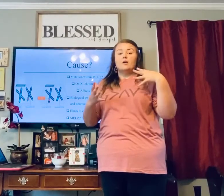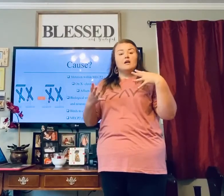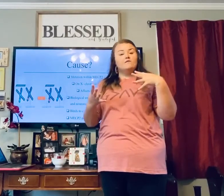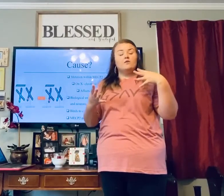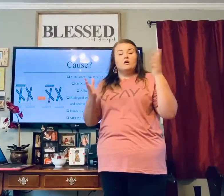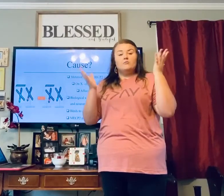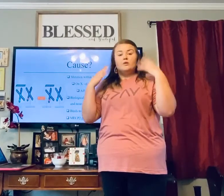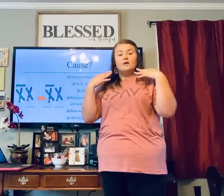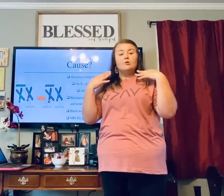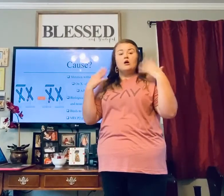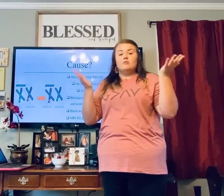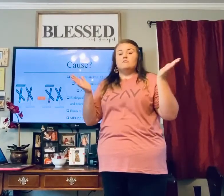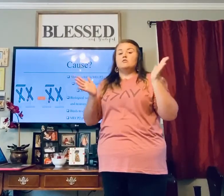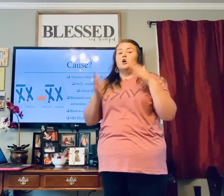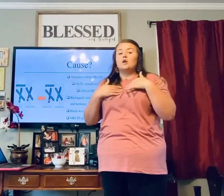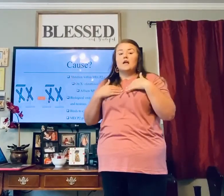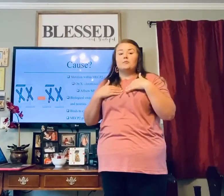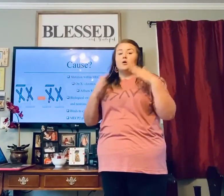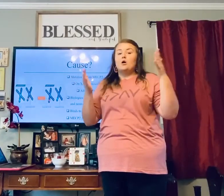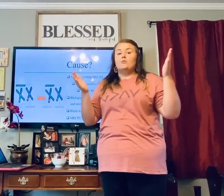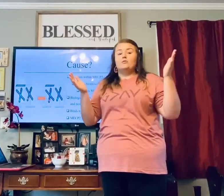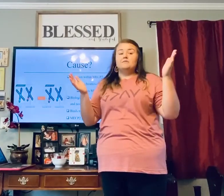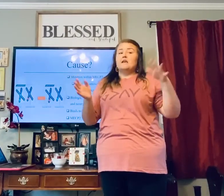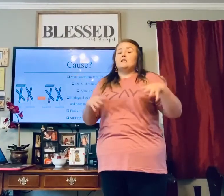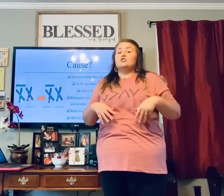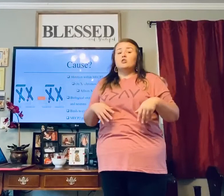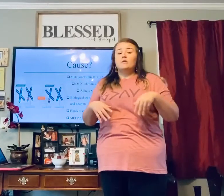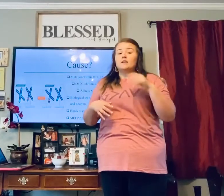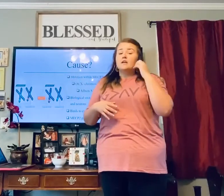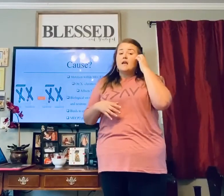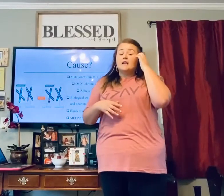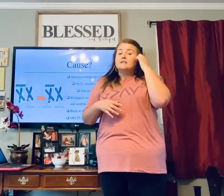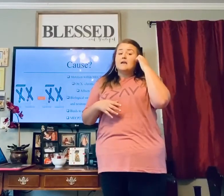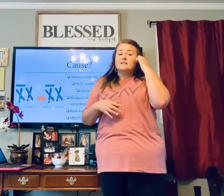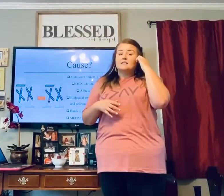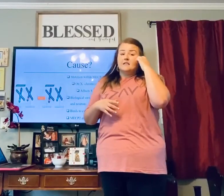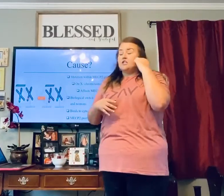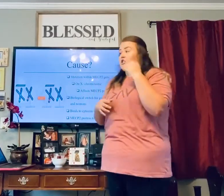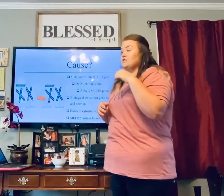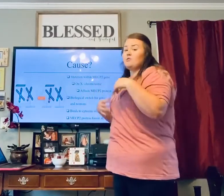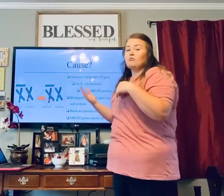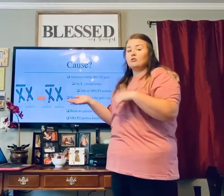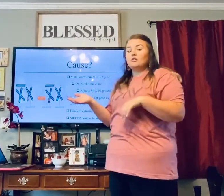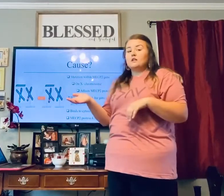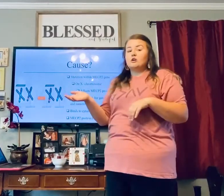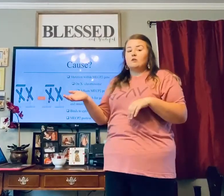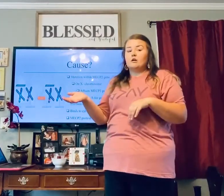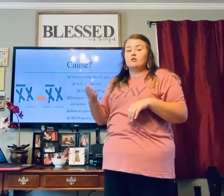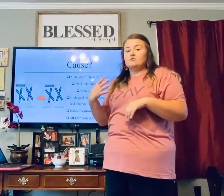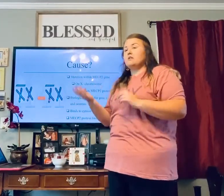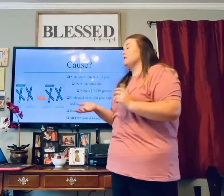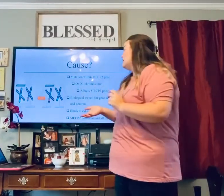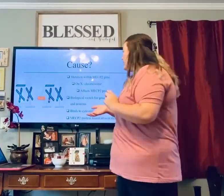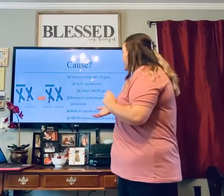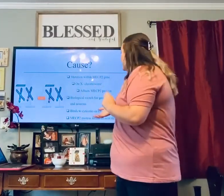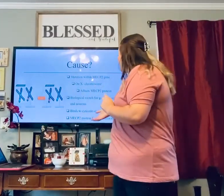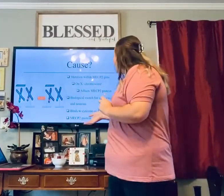brain problems, cardiac problems, and stomach and intestine issues. And we'll learn and talk about those in later.